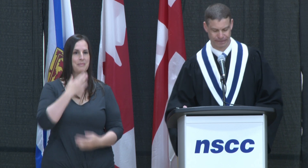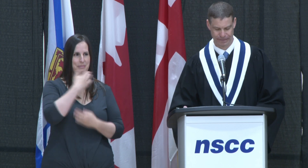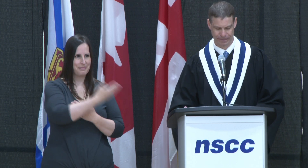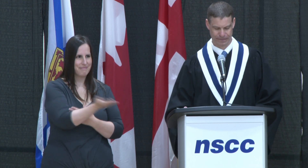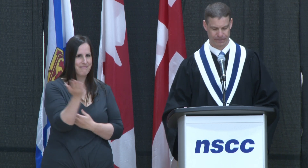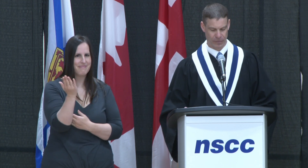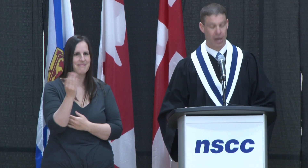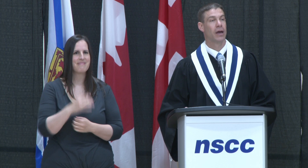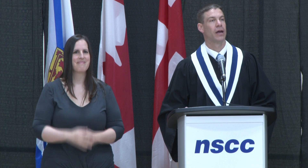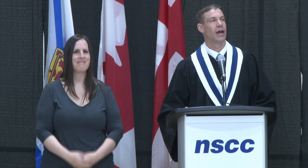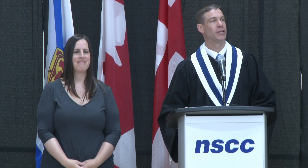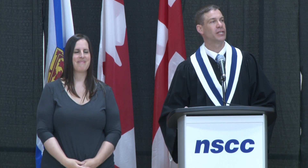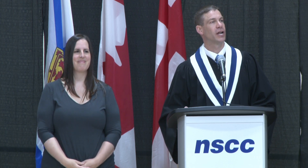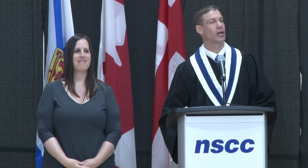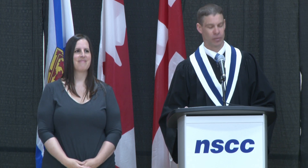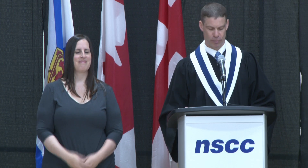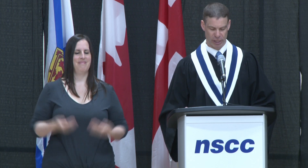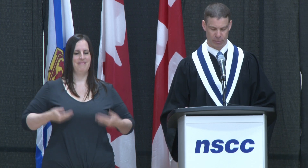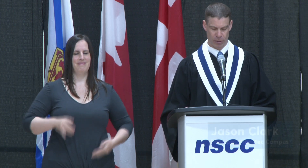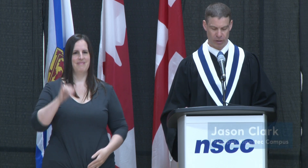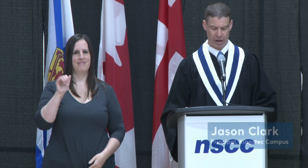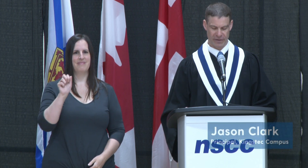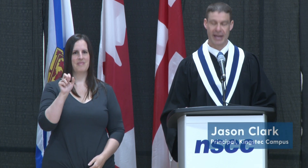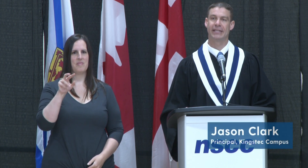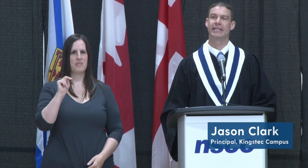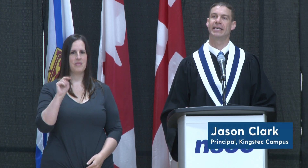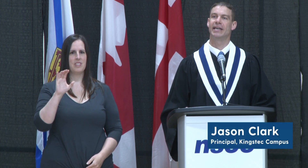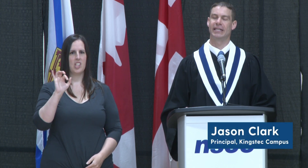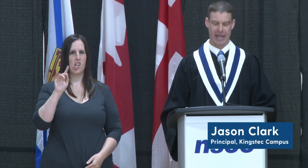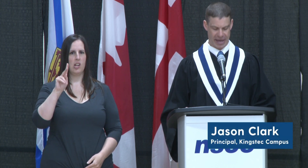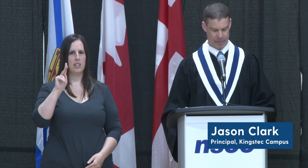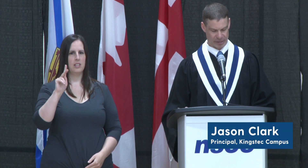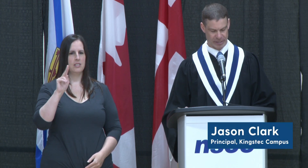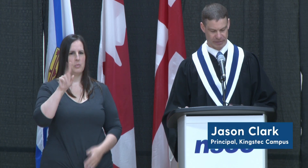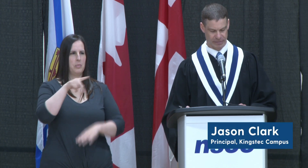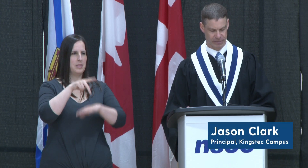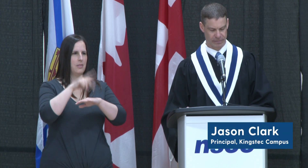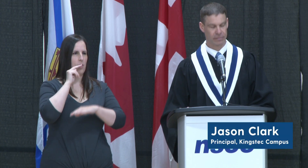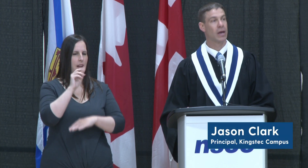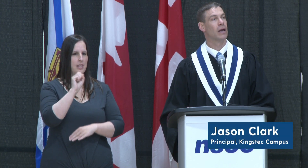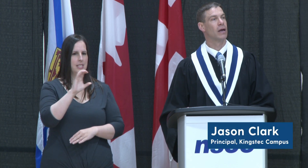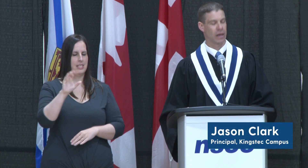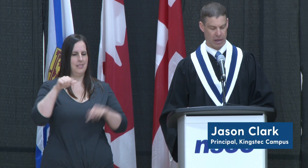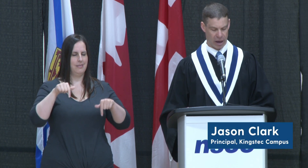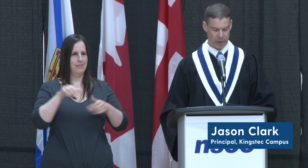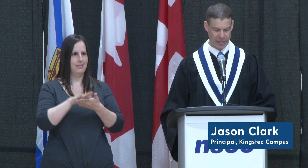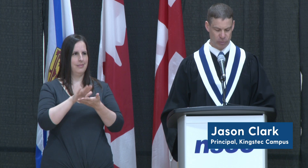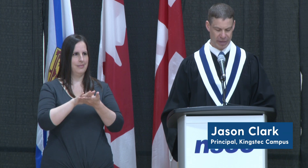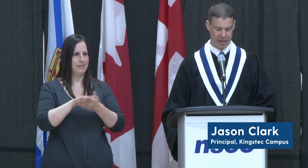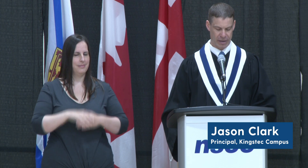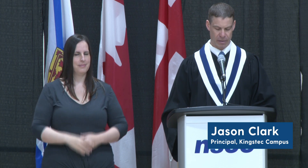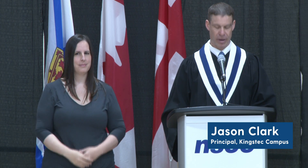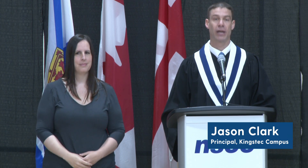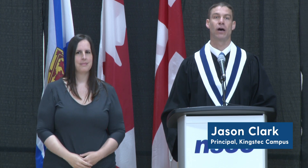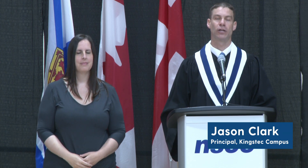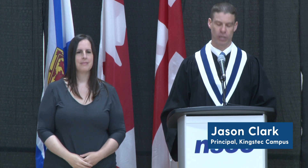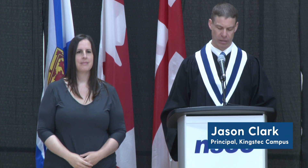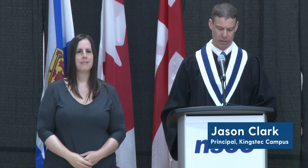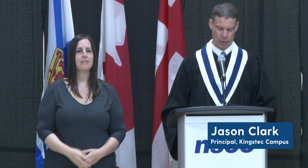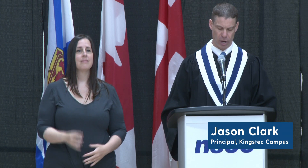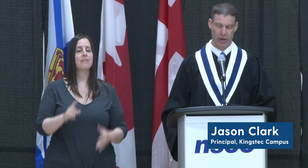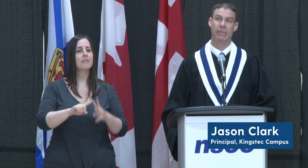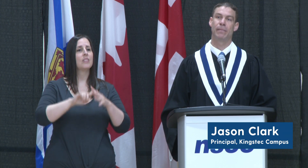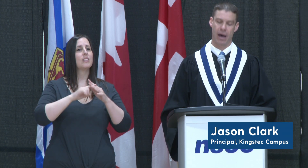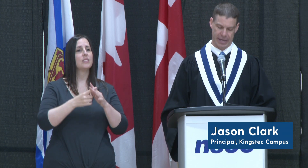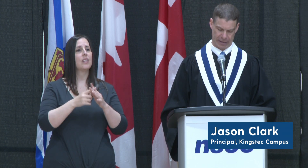Good morning. I'm Jason Clark, principal of the NSCC Kingstec Campus. I would like to begin by